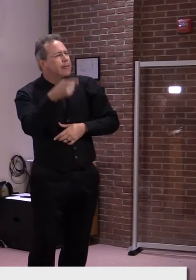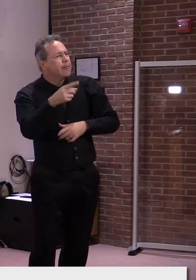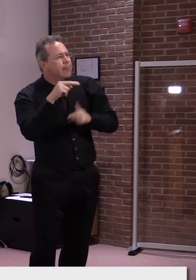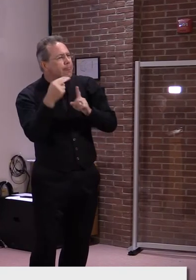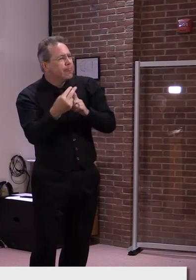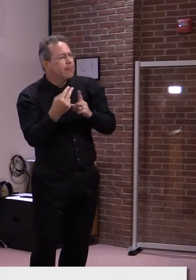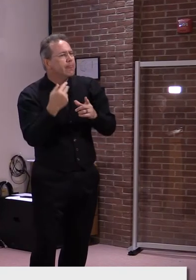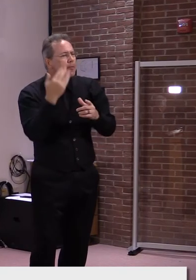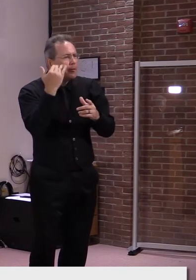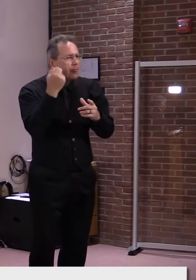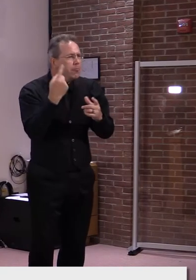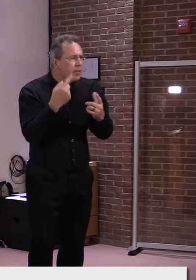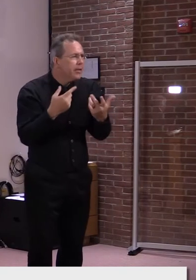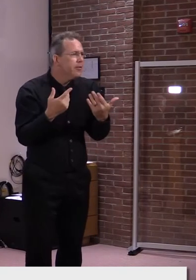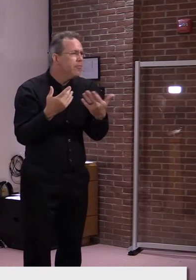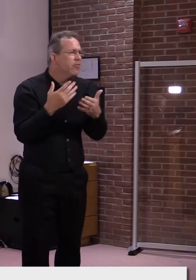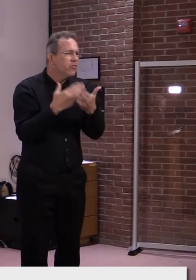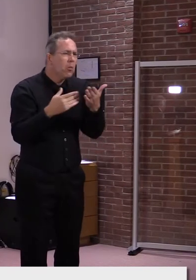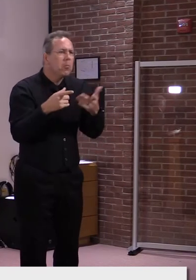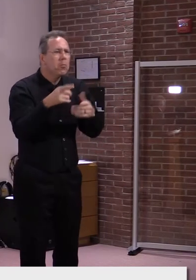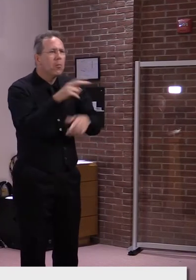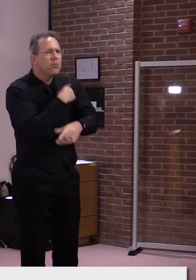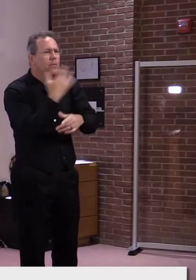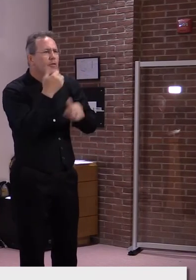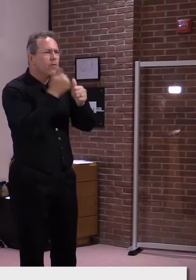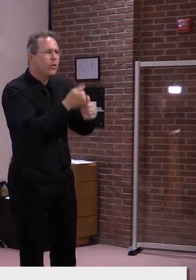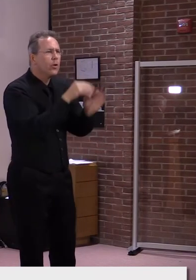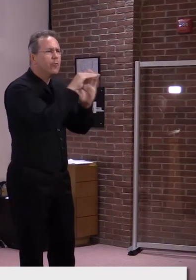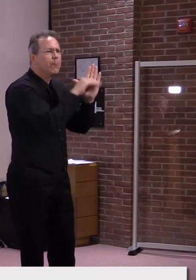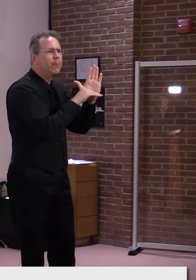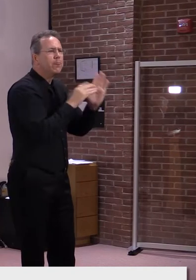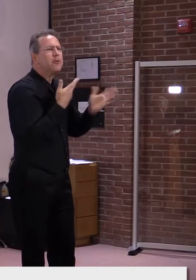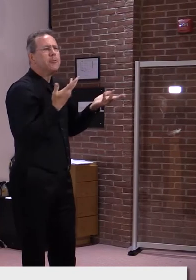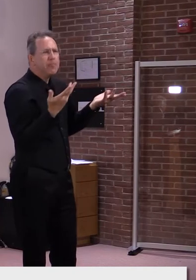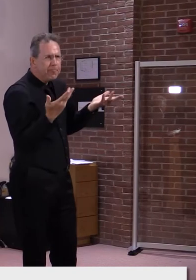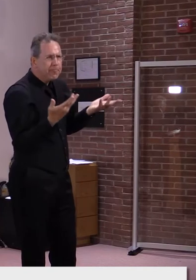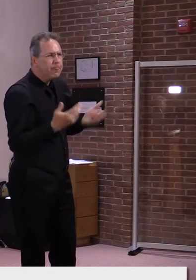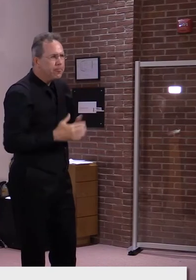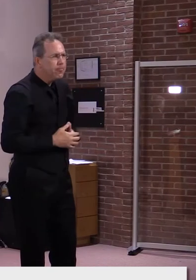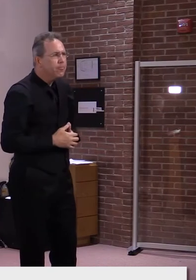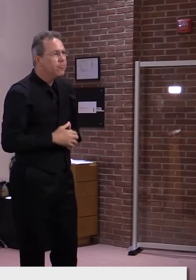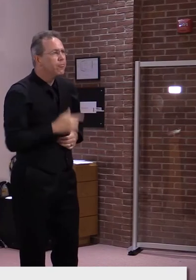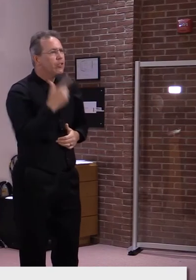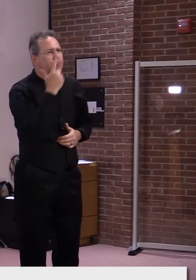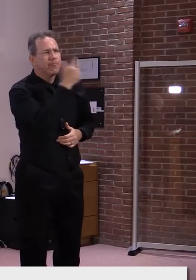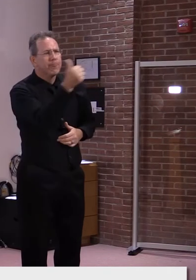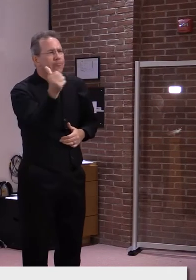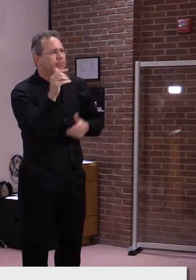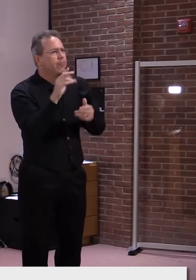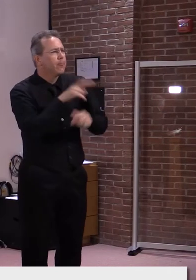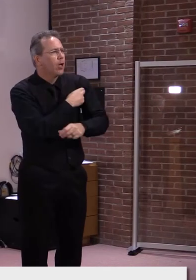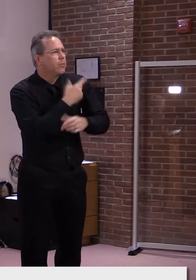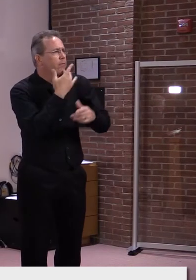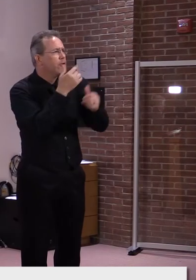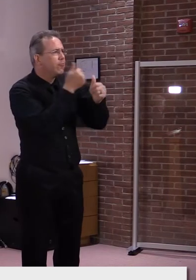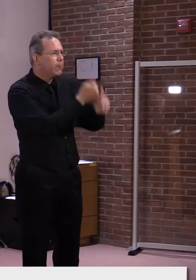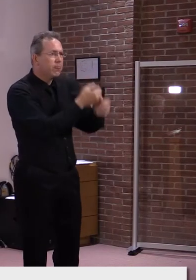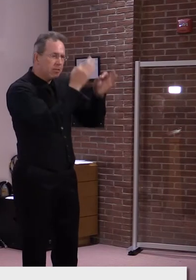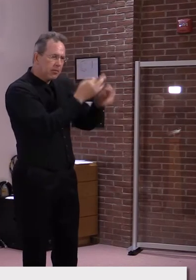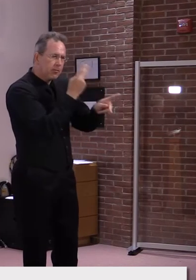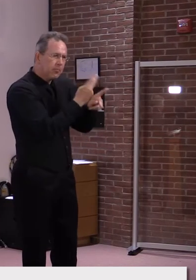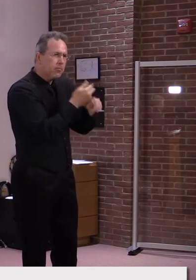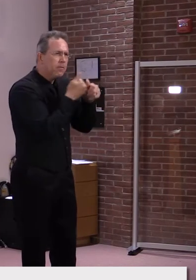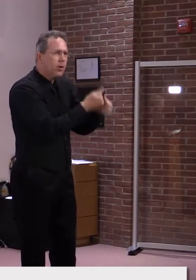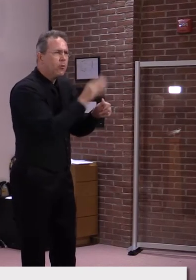to the individual facility what they will do. I heard of one, for example, that will continue a masking policy